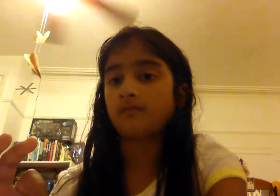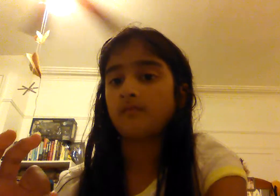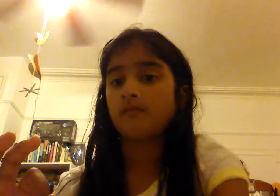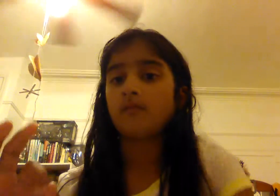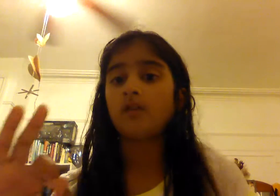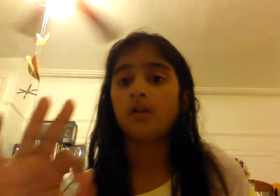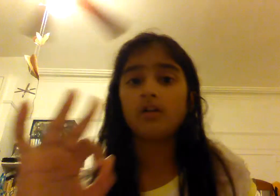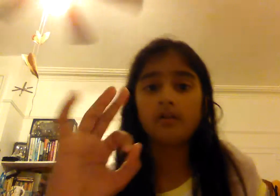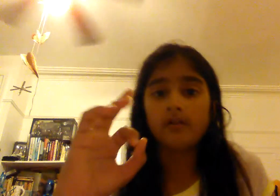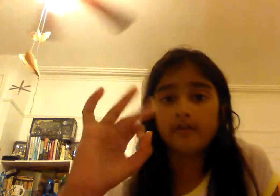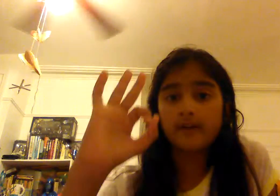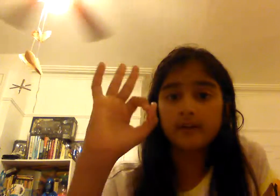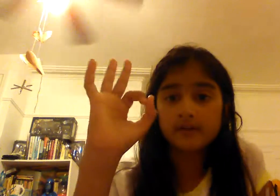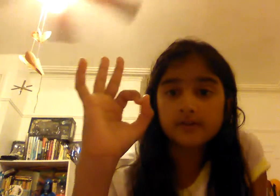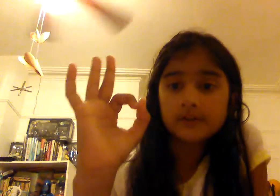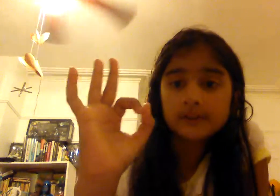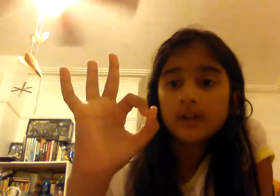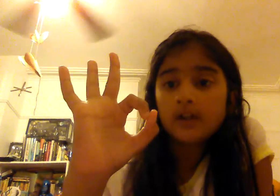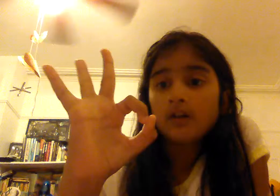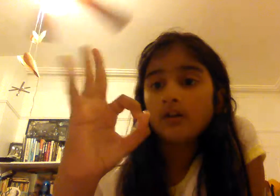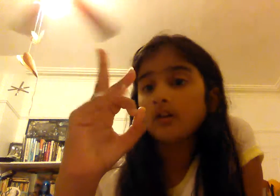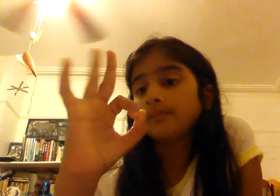all your other fingers, E,